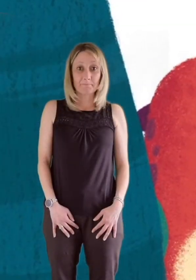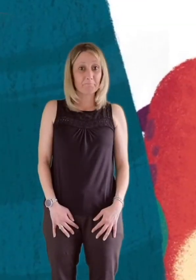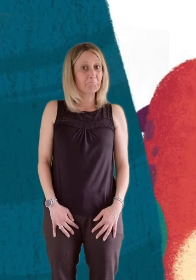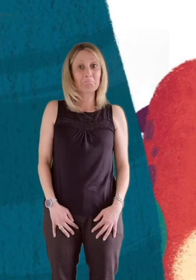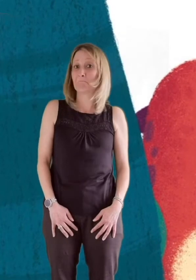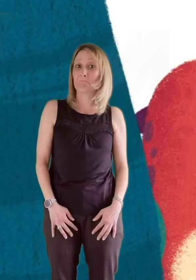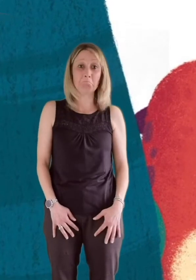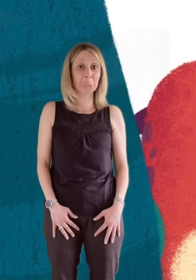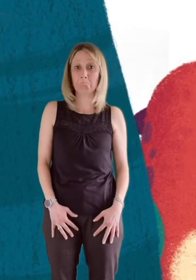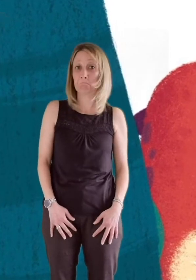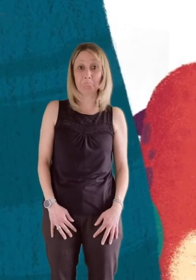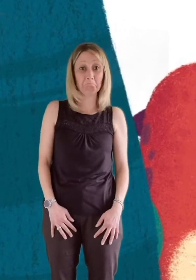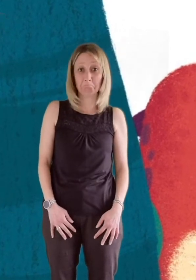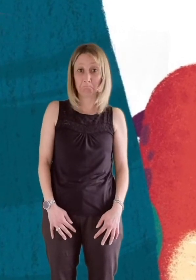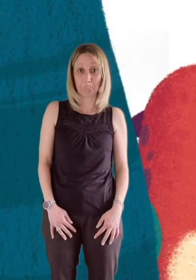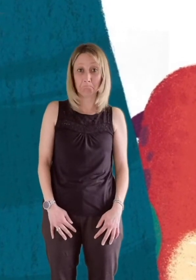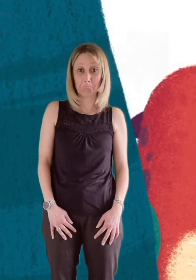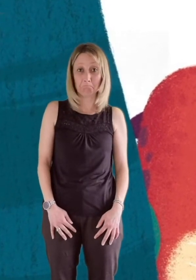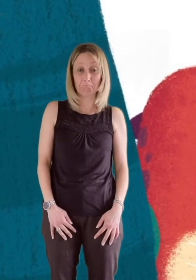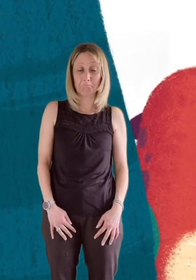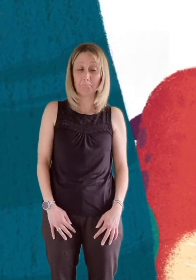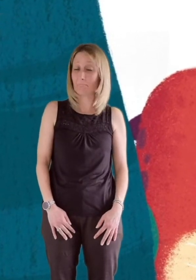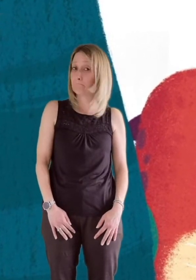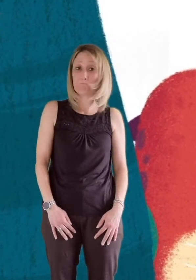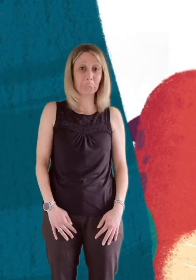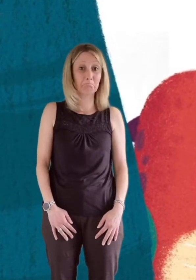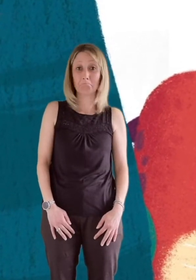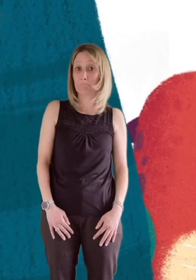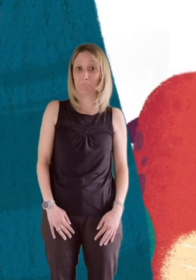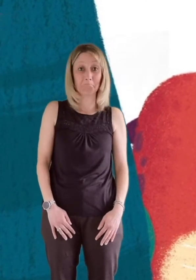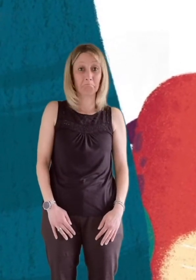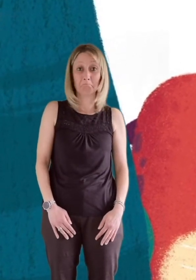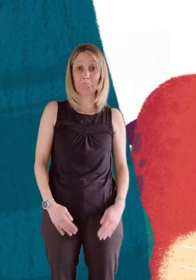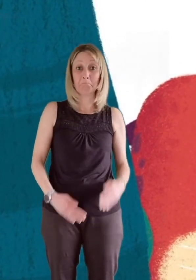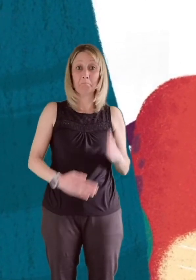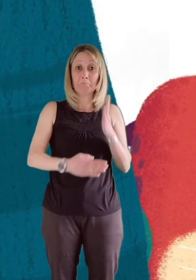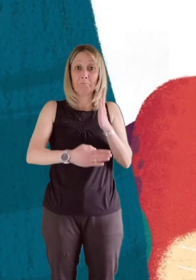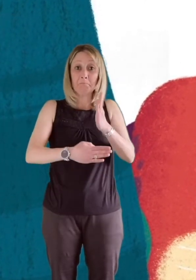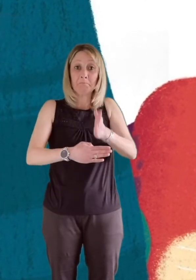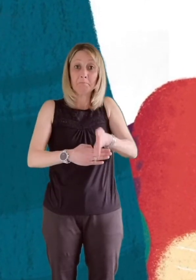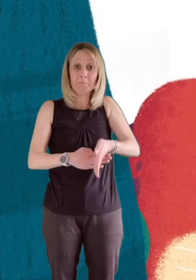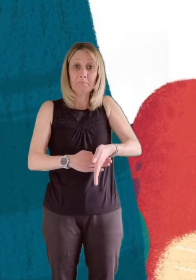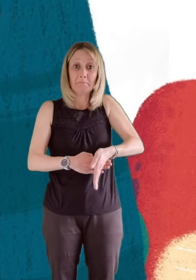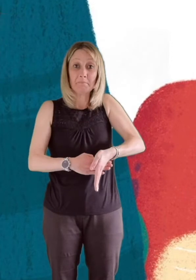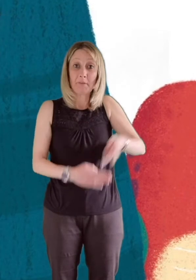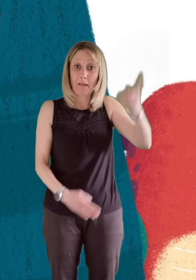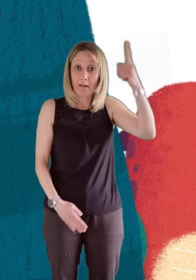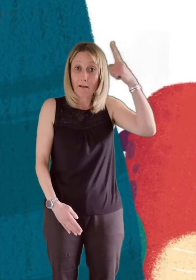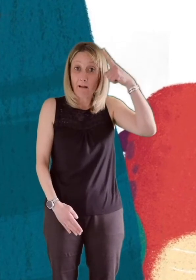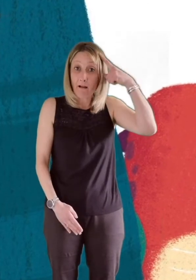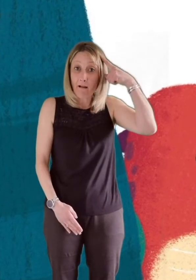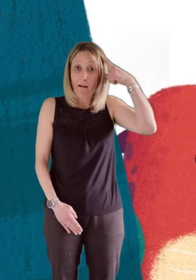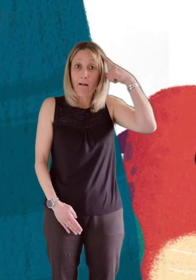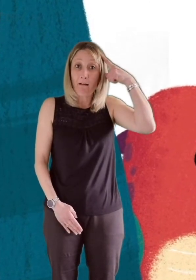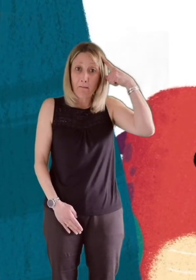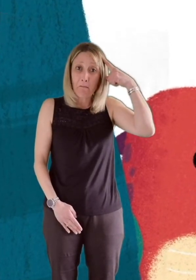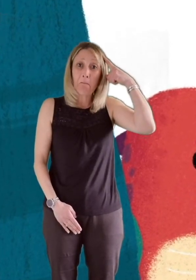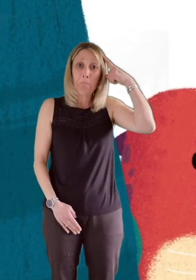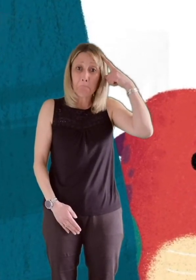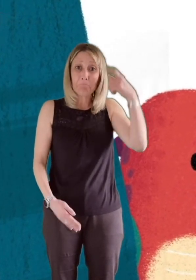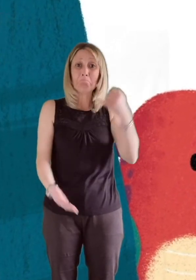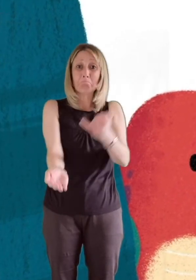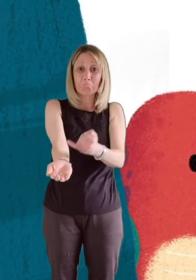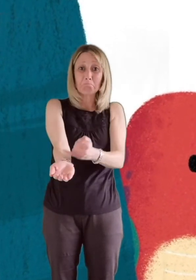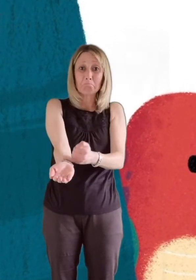But he hadn't gotten far, you see. It hadn't been that long before his busy head had dreamed up